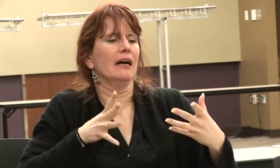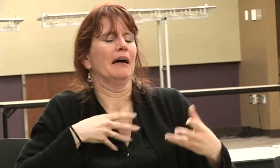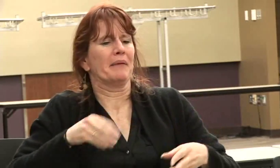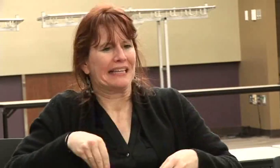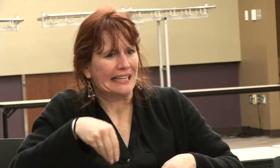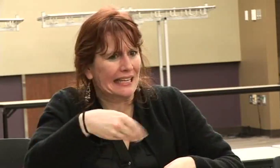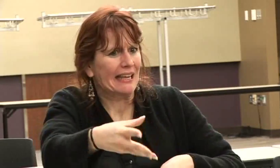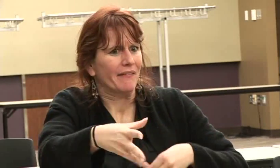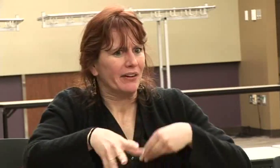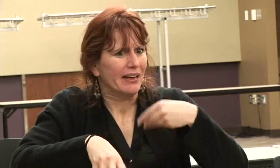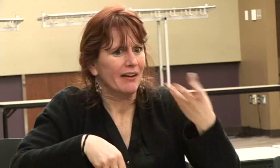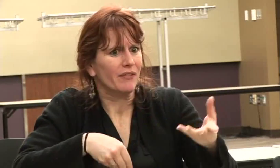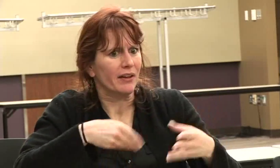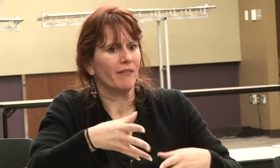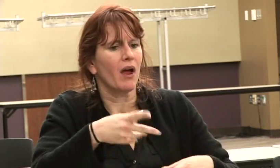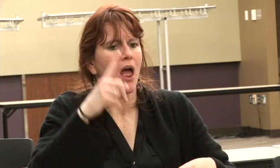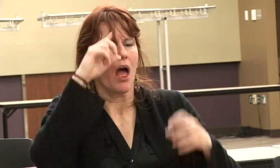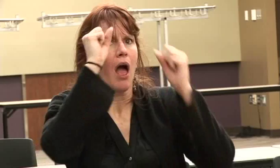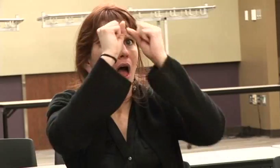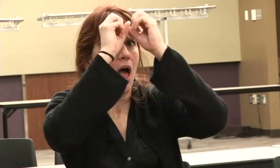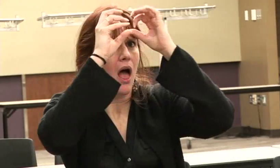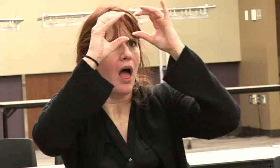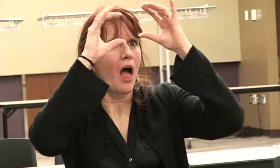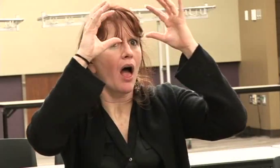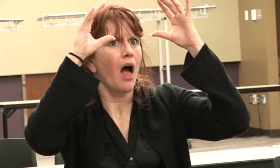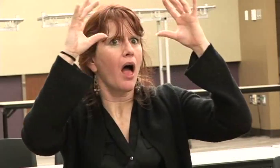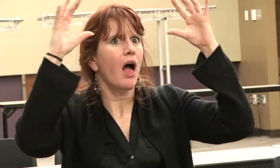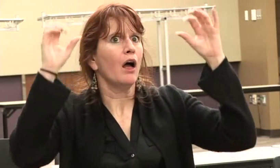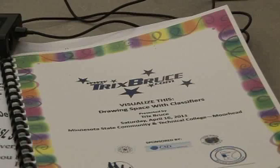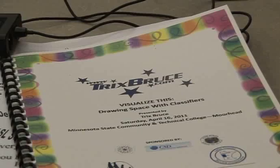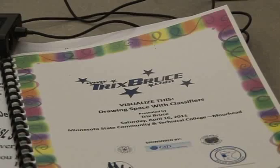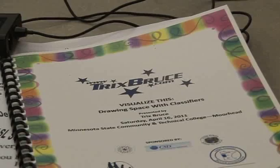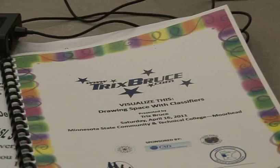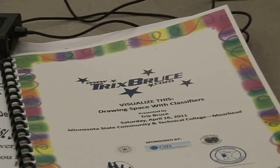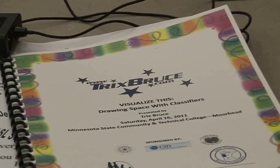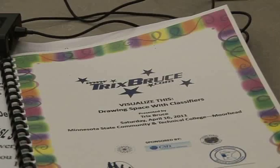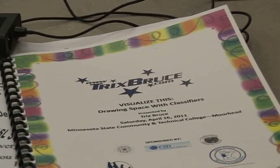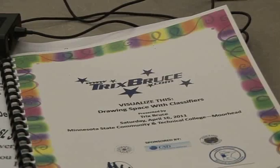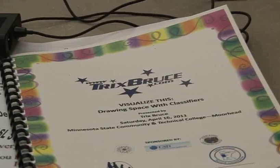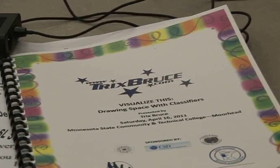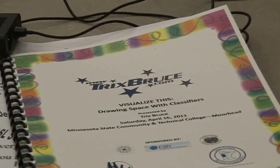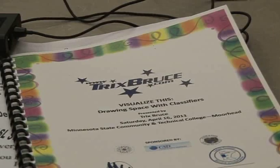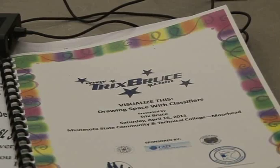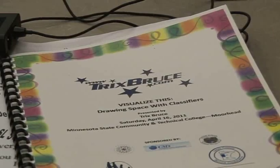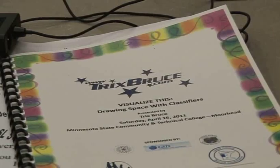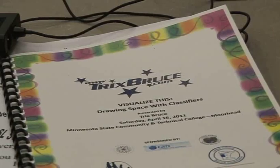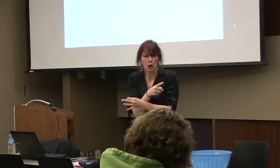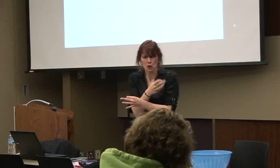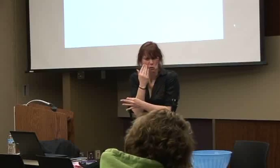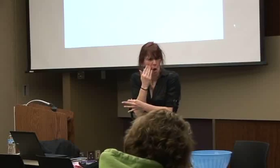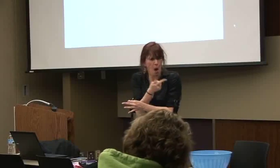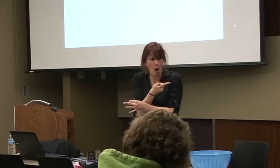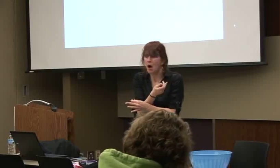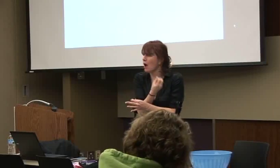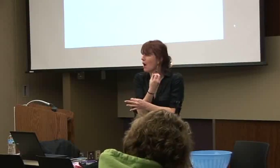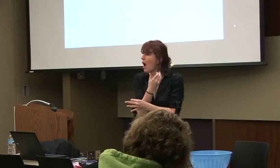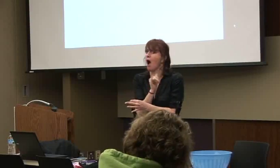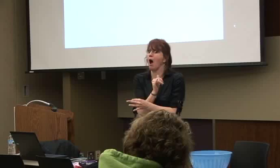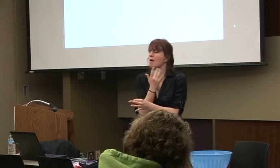I do it to give new possibilities. Trix Bruce travels around the country workshopping. She says